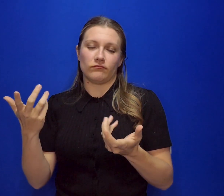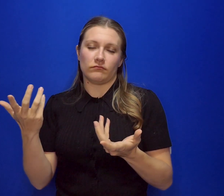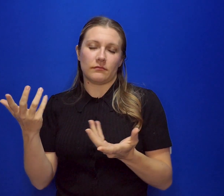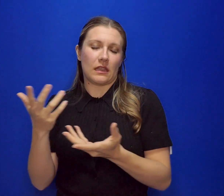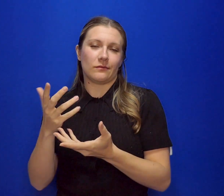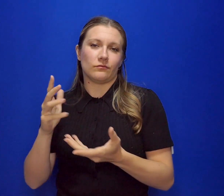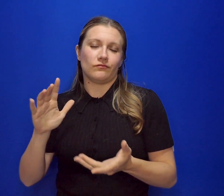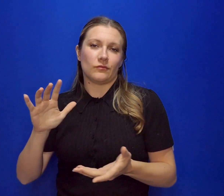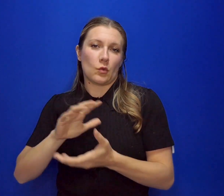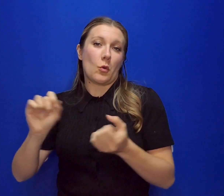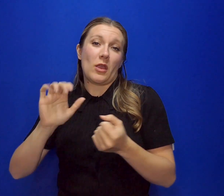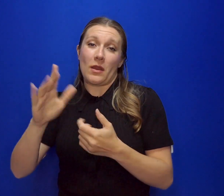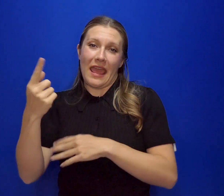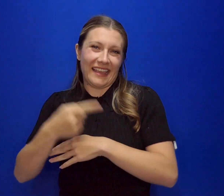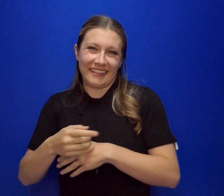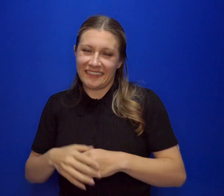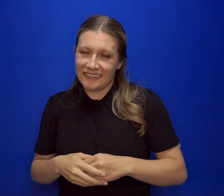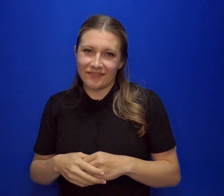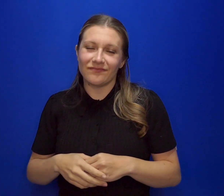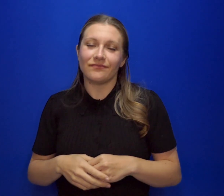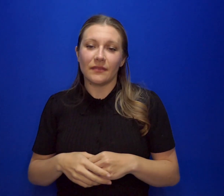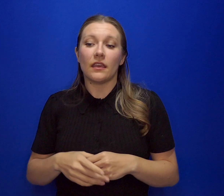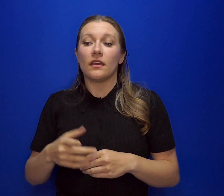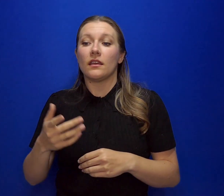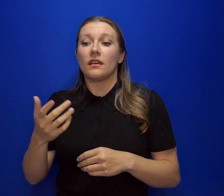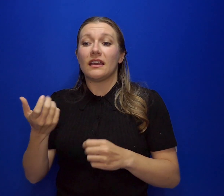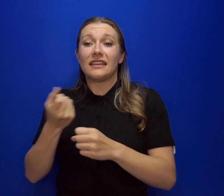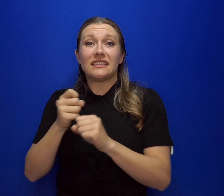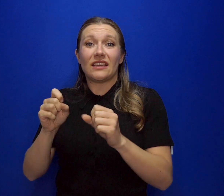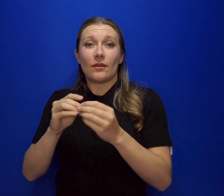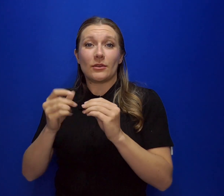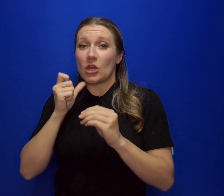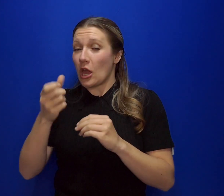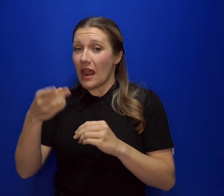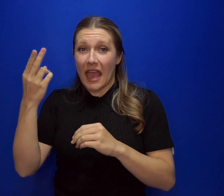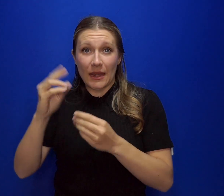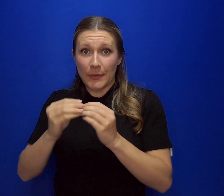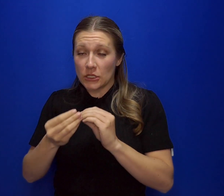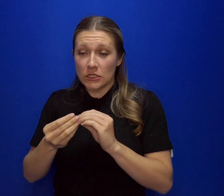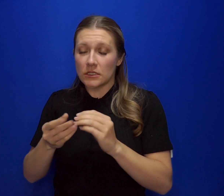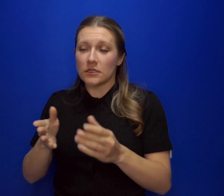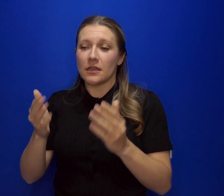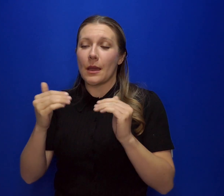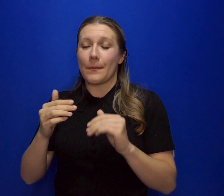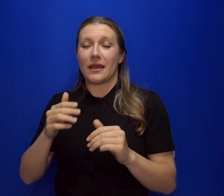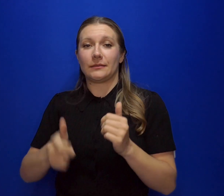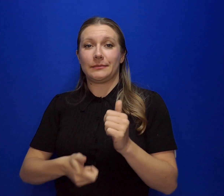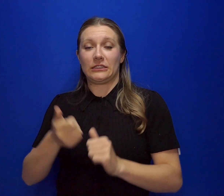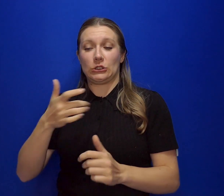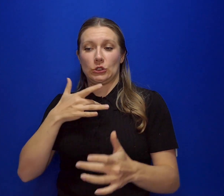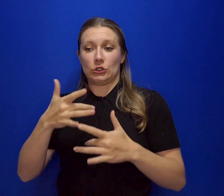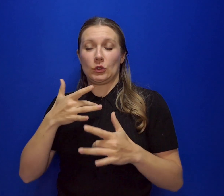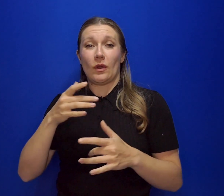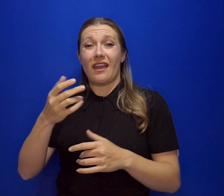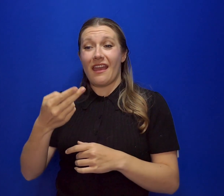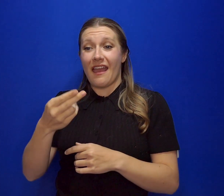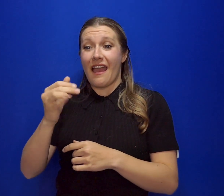day. Safe numbers aren't high numbers. My first big concern was hypos. It's what they really hammered home in